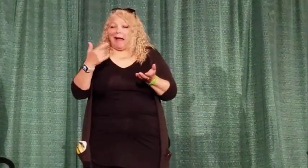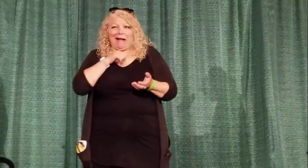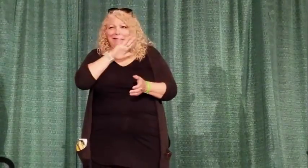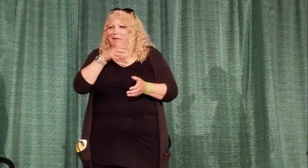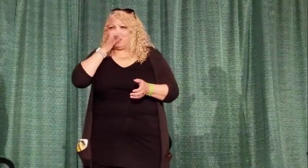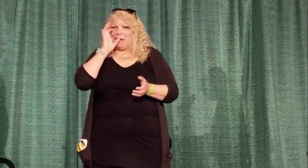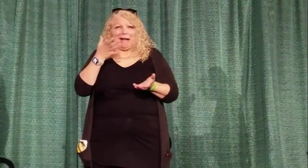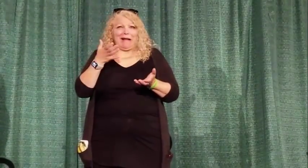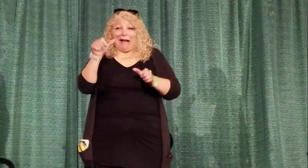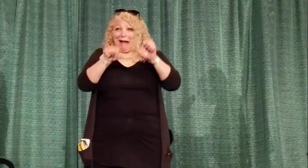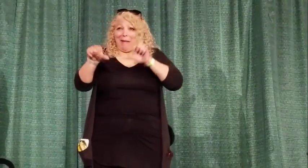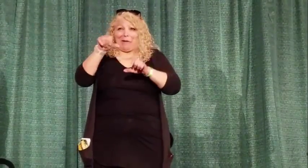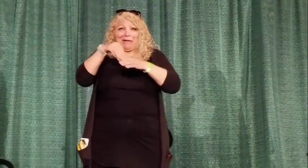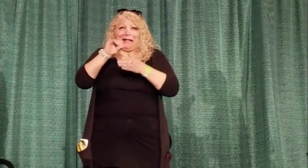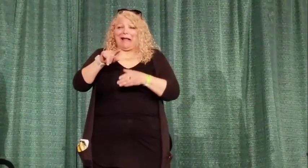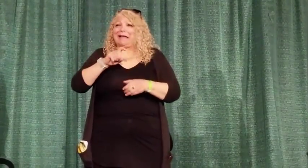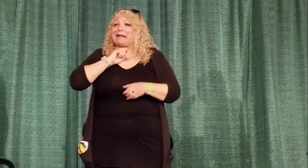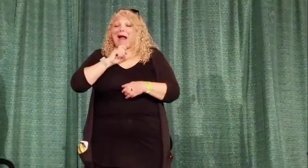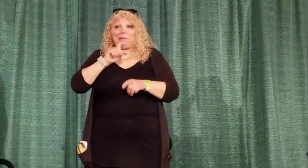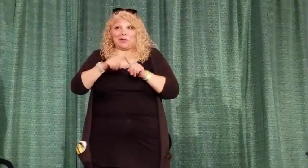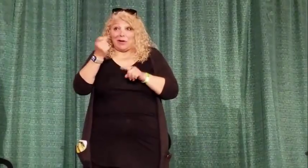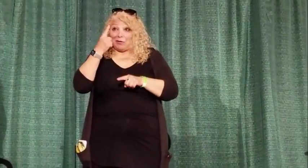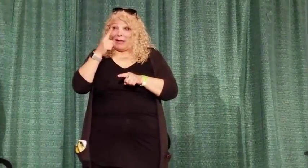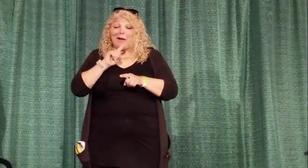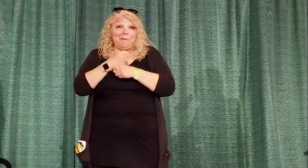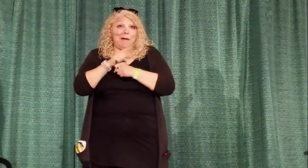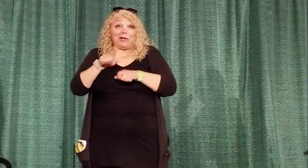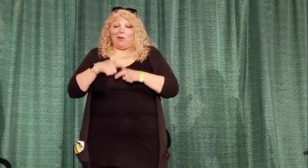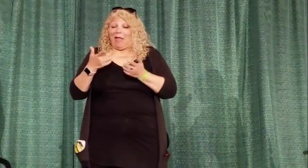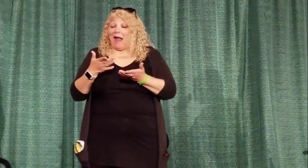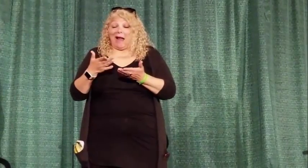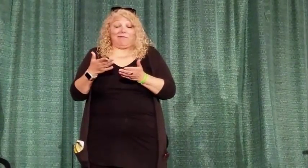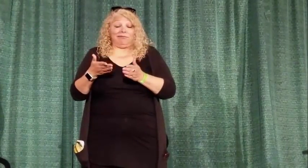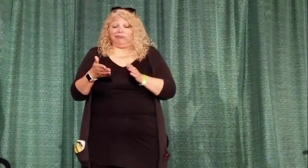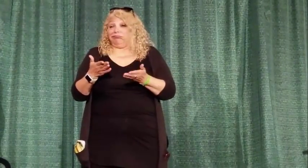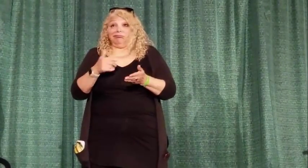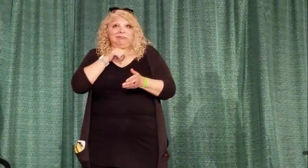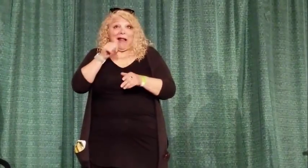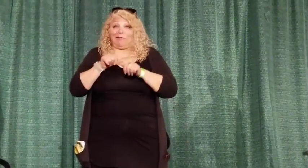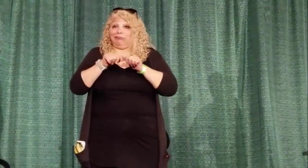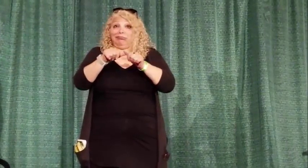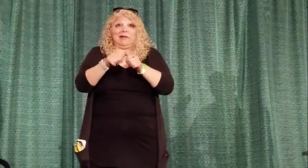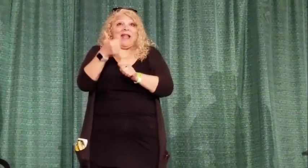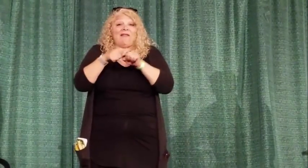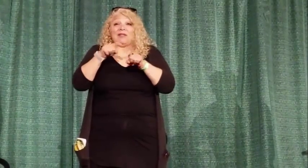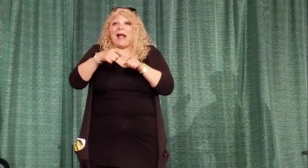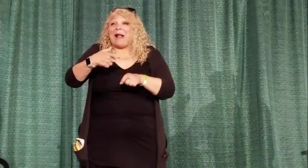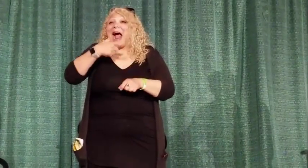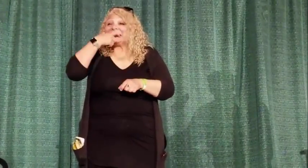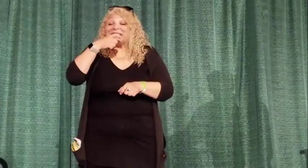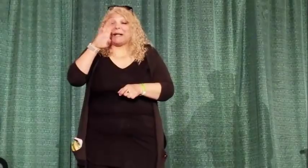It's chemical, it's garbage, but it shortens your life. Now what I'm saying to you, every bite of that bagel, every piece of that